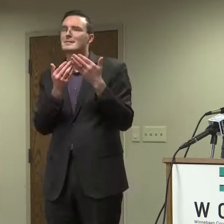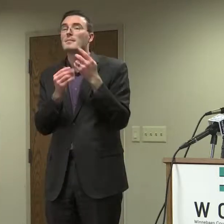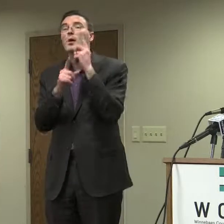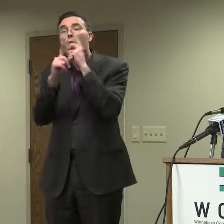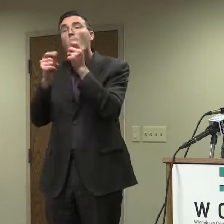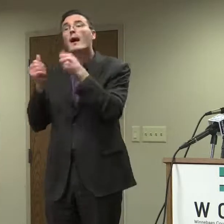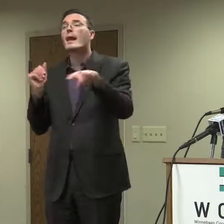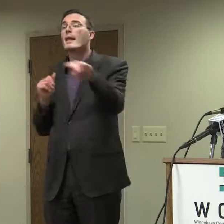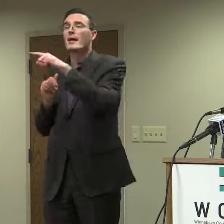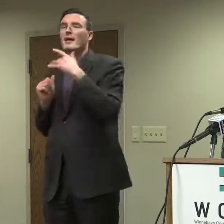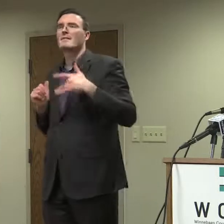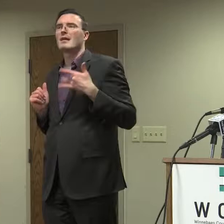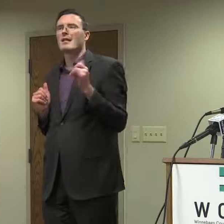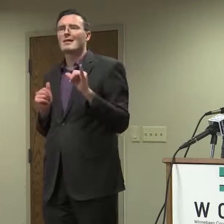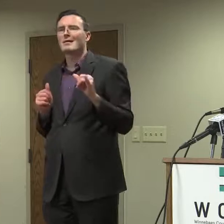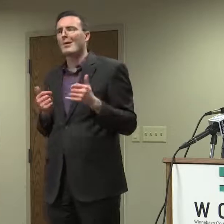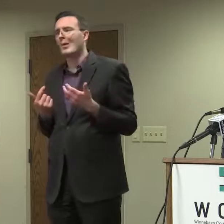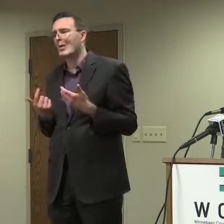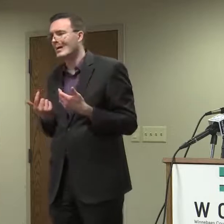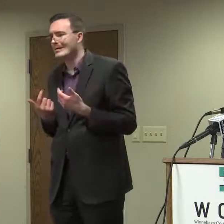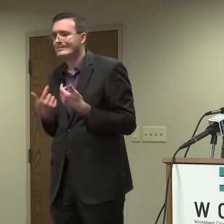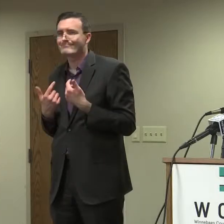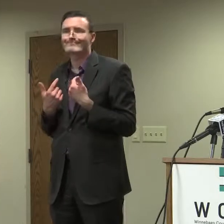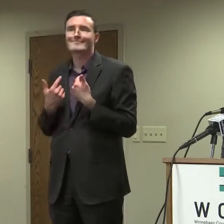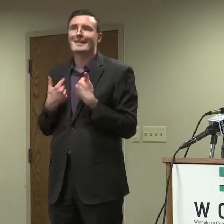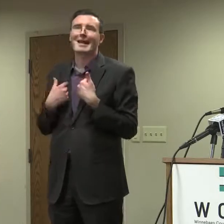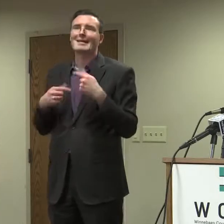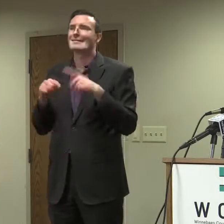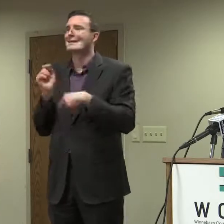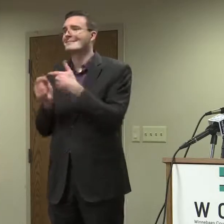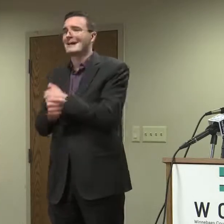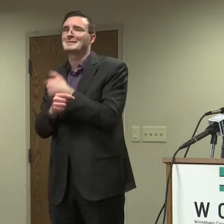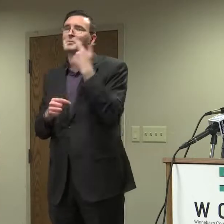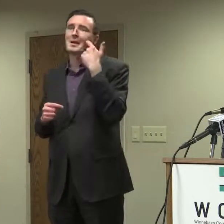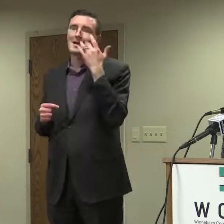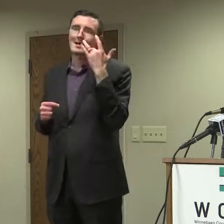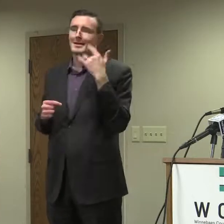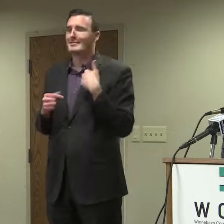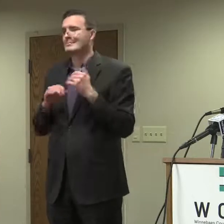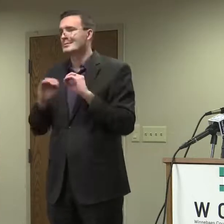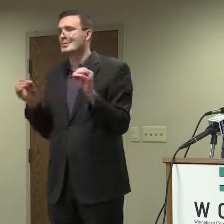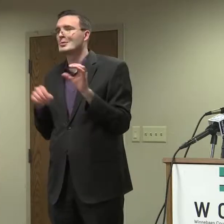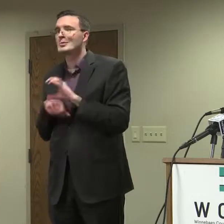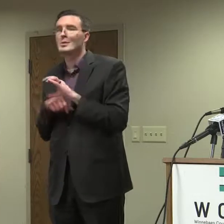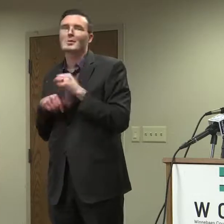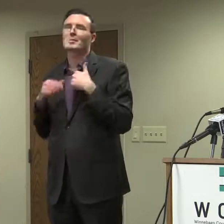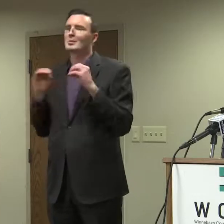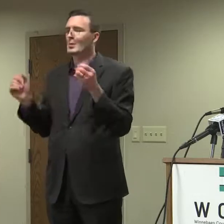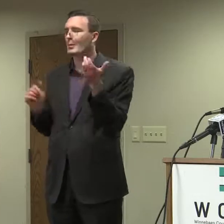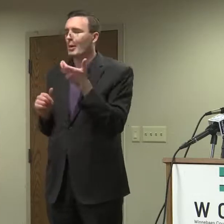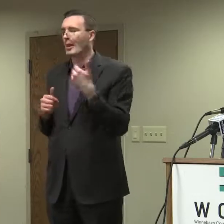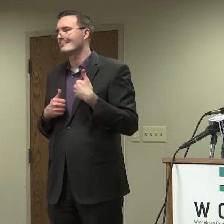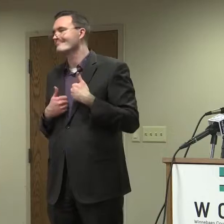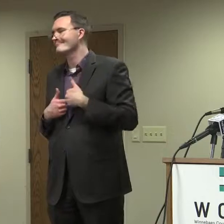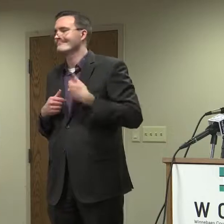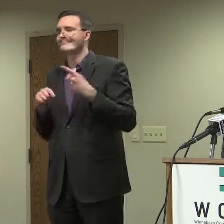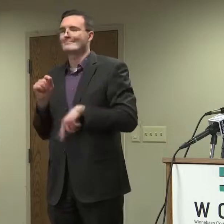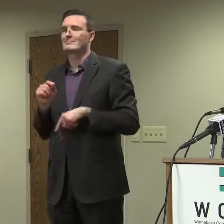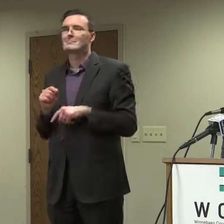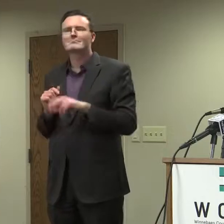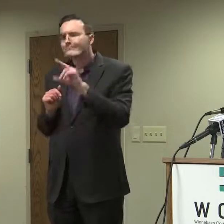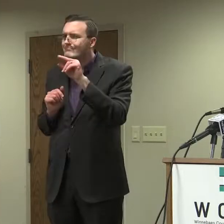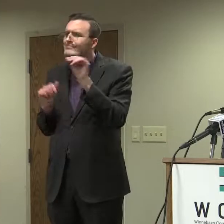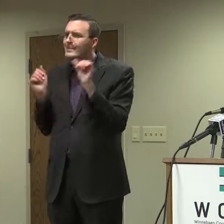feel that they did not have an opportunity to be offered the vaccine and choose to be vaccinated. And should they just call the health